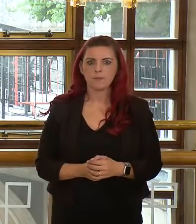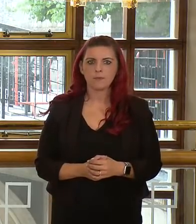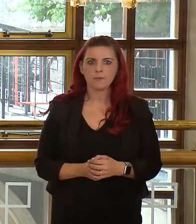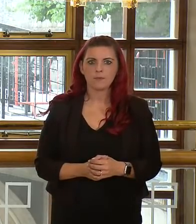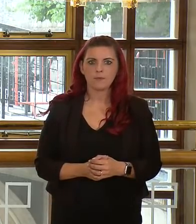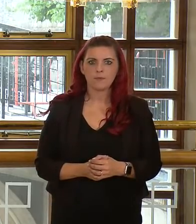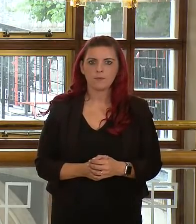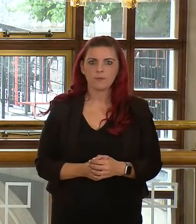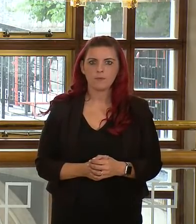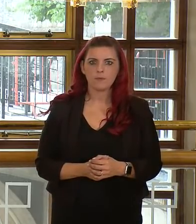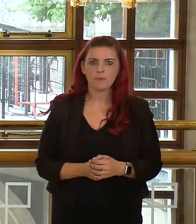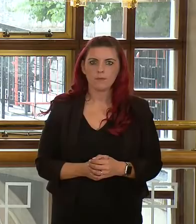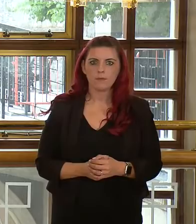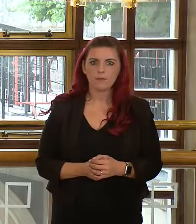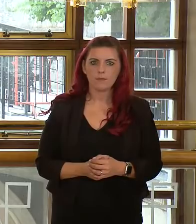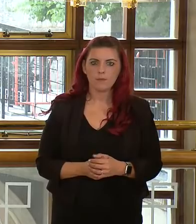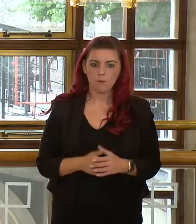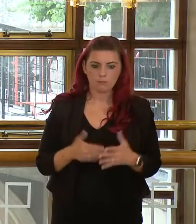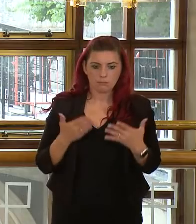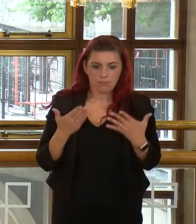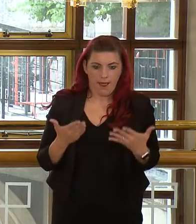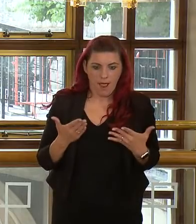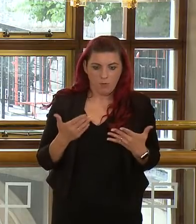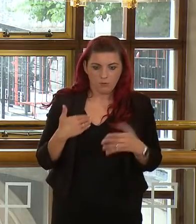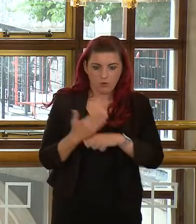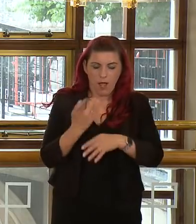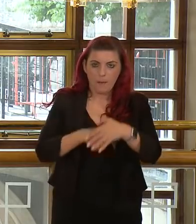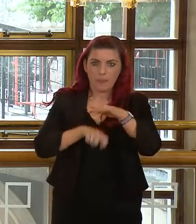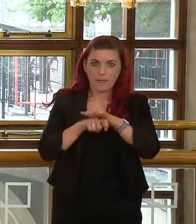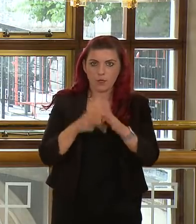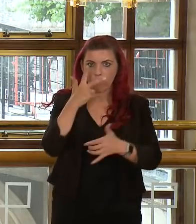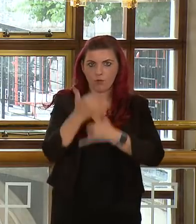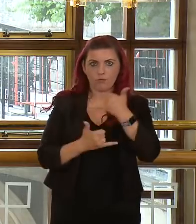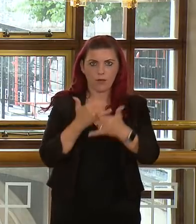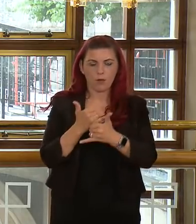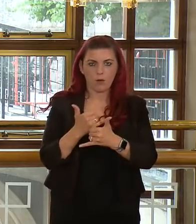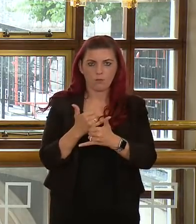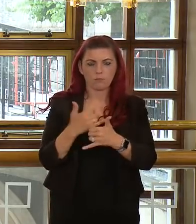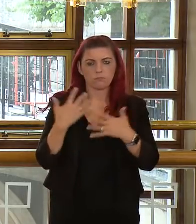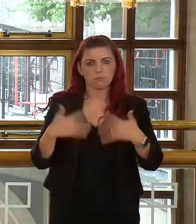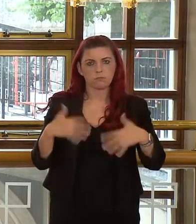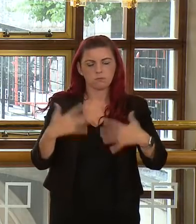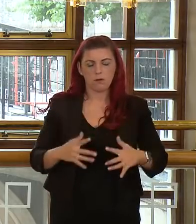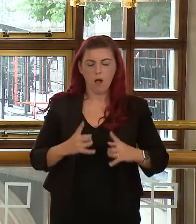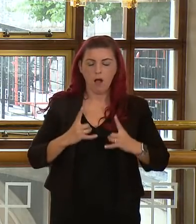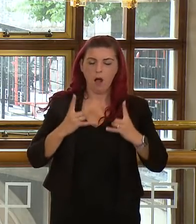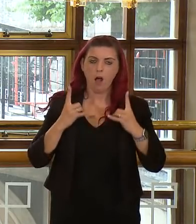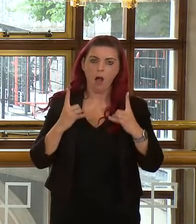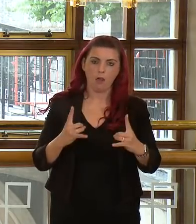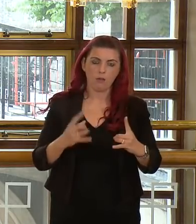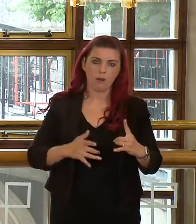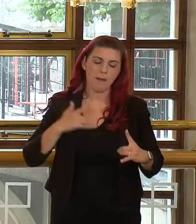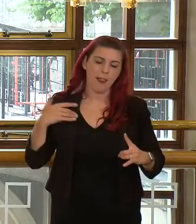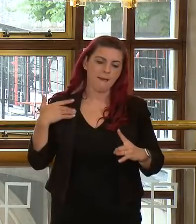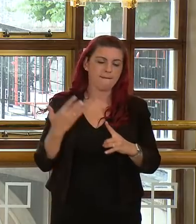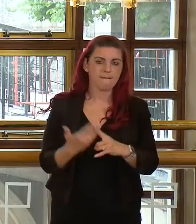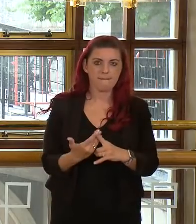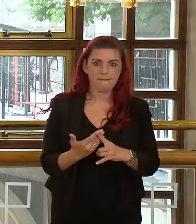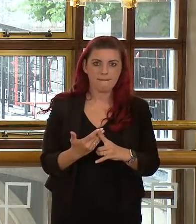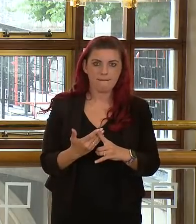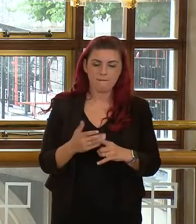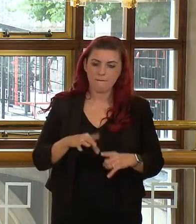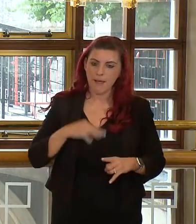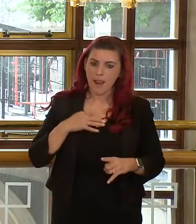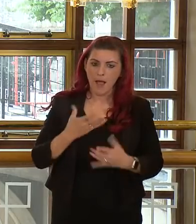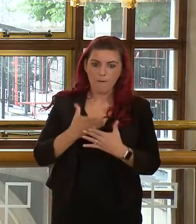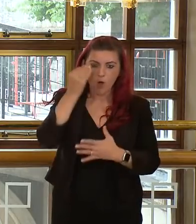I've been Taoiseach now for 3 years, and it has been the greatest honour of my life. I think I've learned more in the